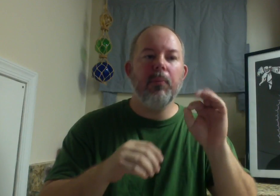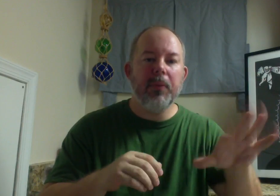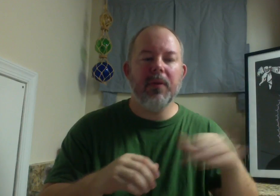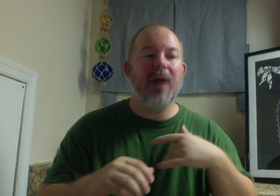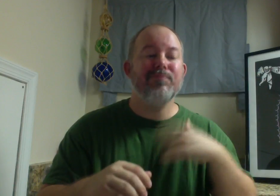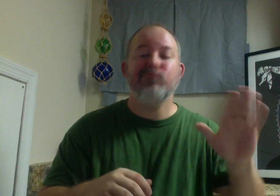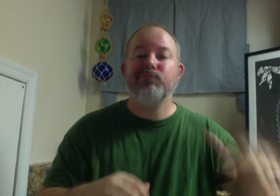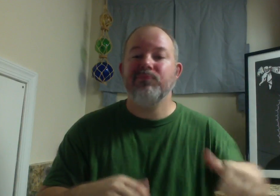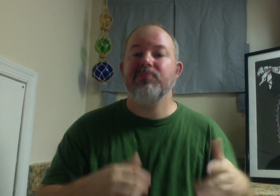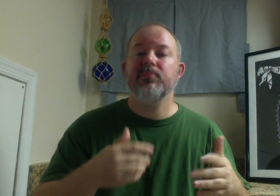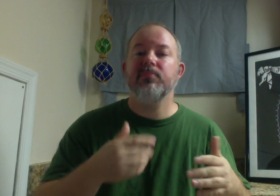Here.